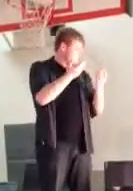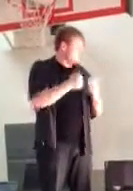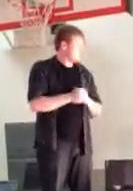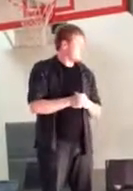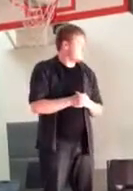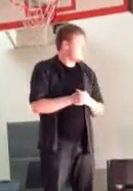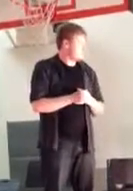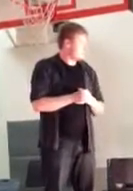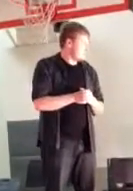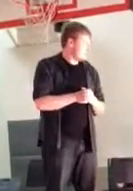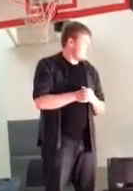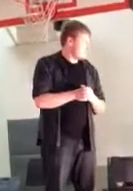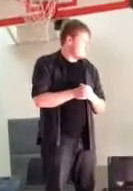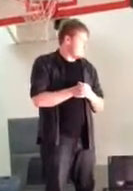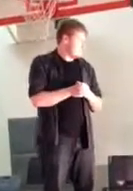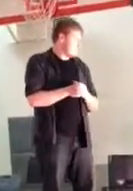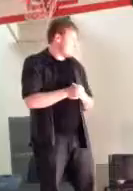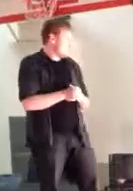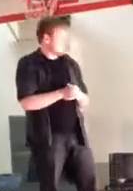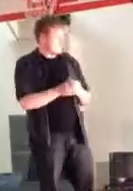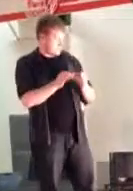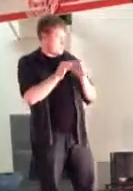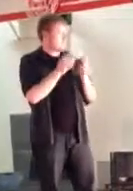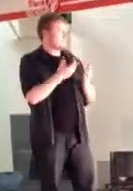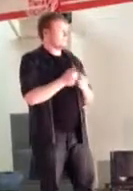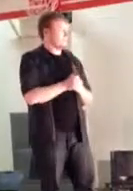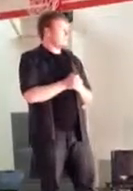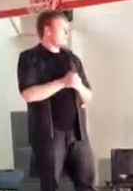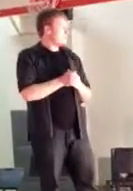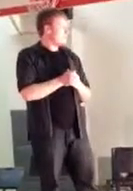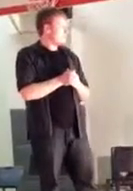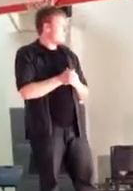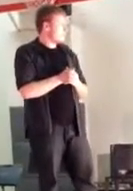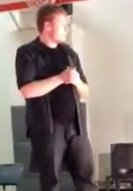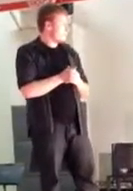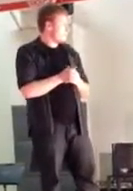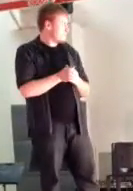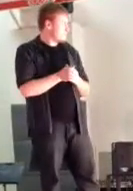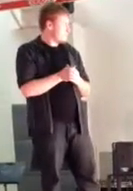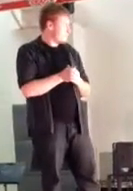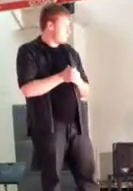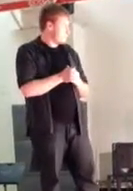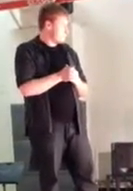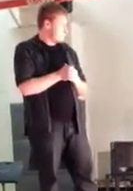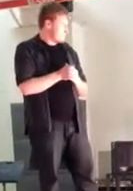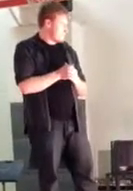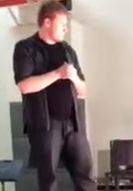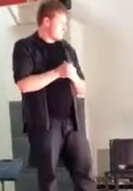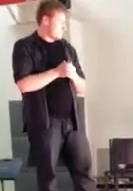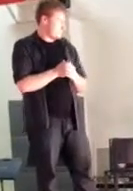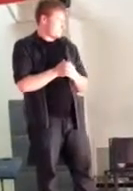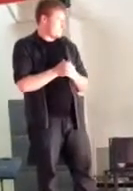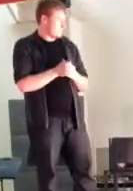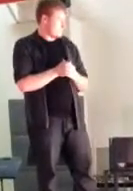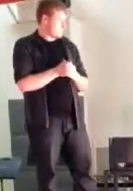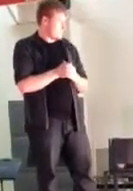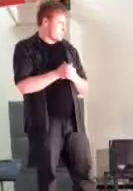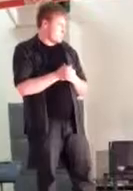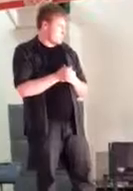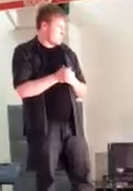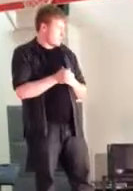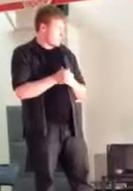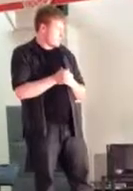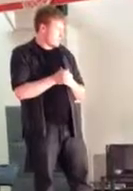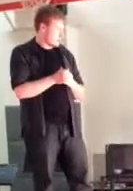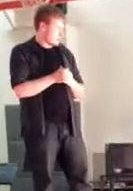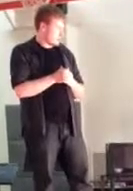Mass. This is the sign for Mass. You take when the Father brings up the Eucharist and he raises it up for